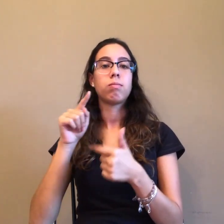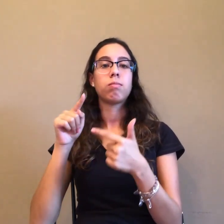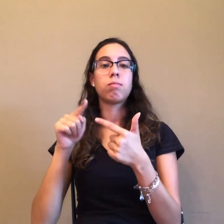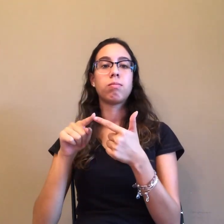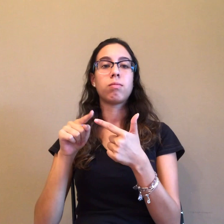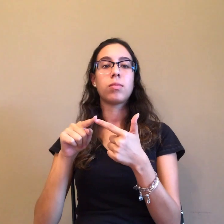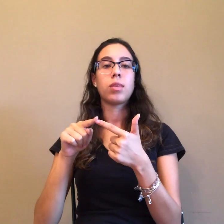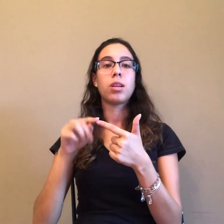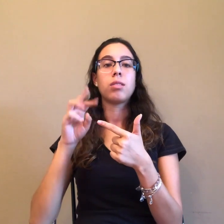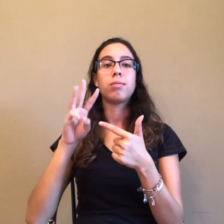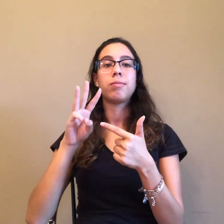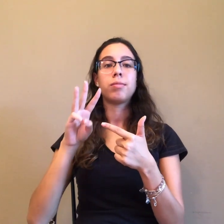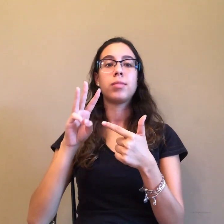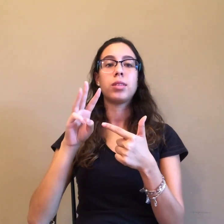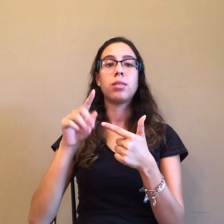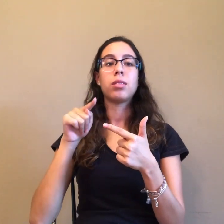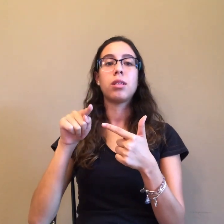www.gallaudet.edu, the second